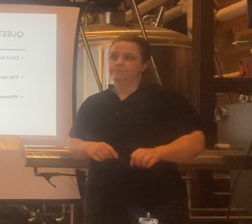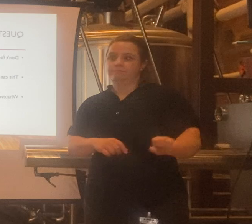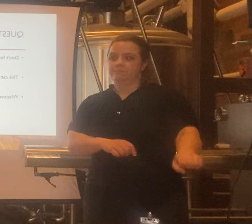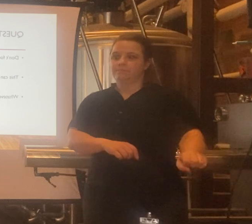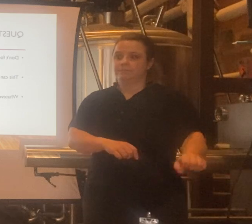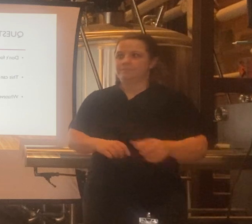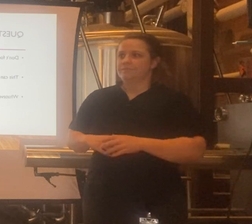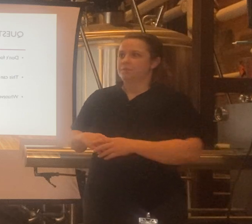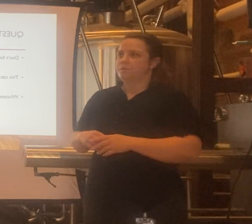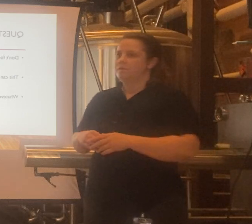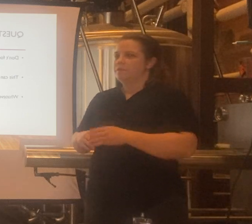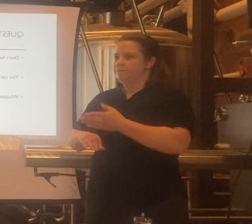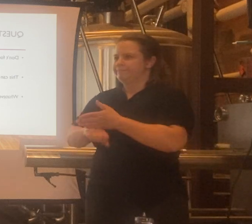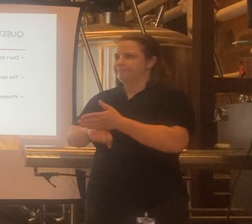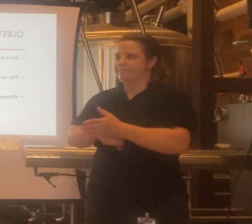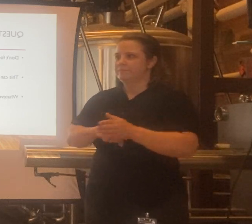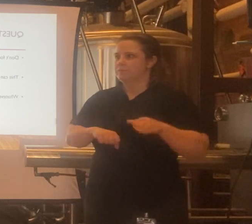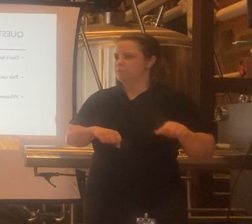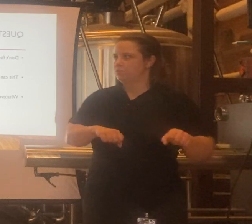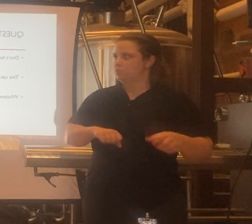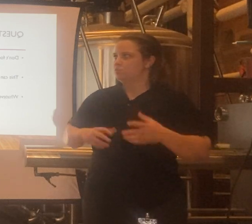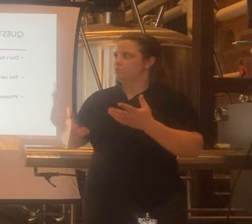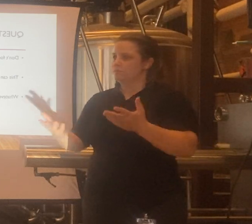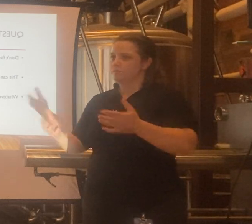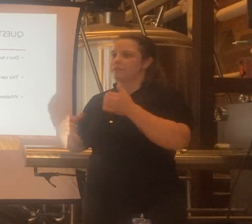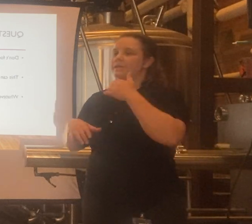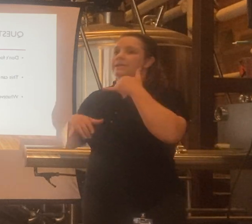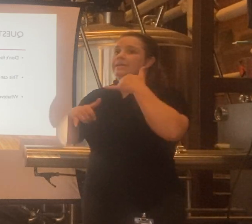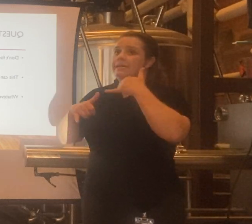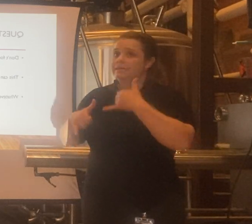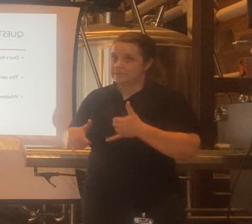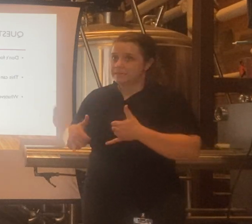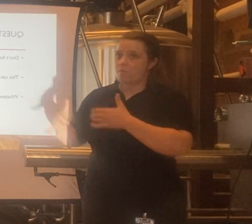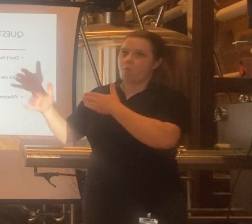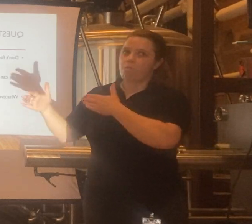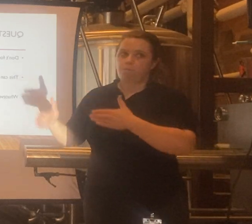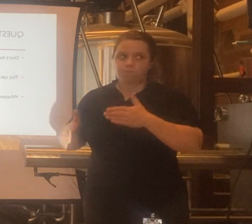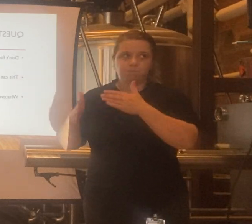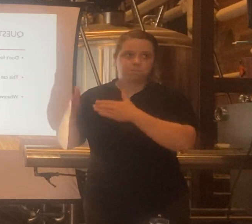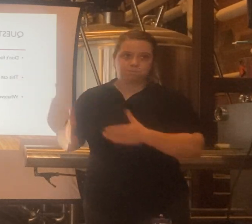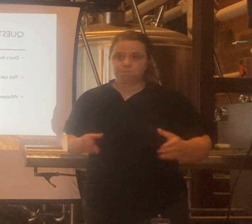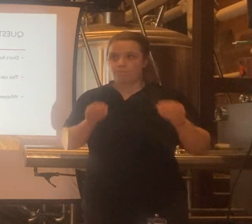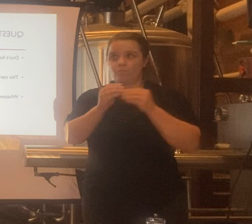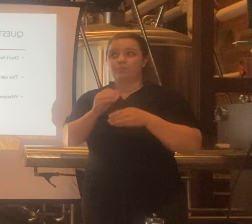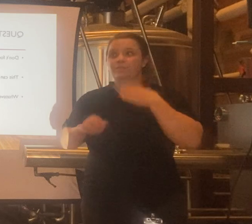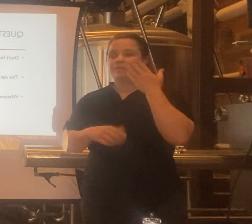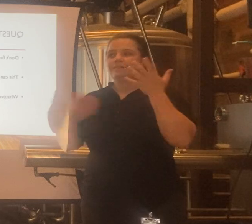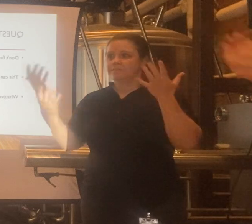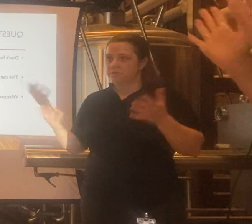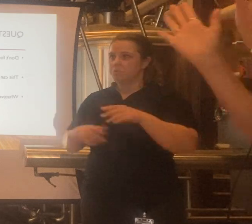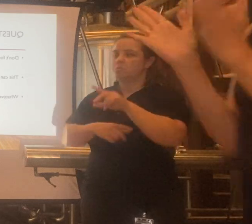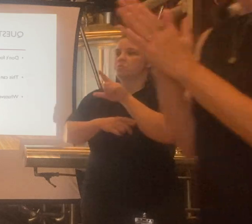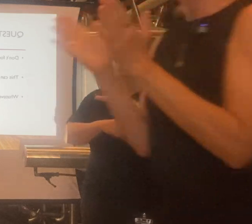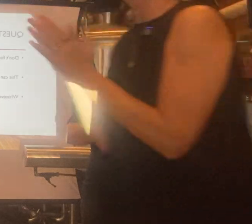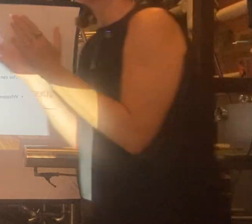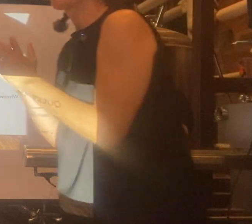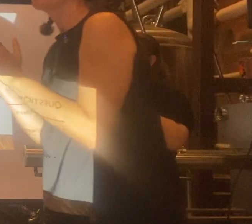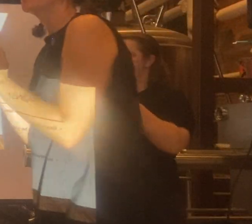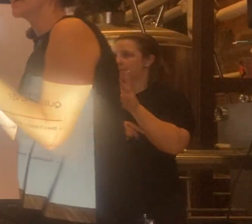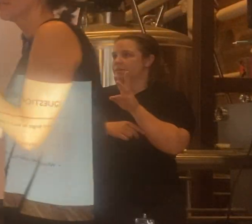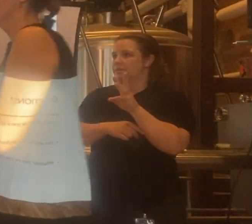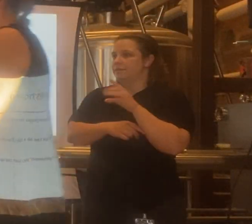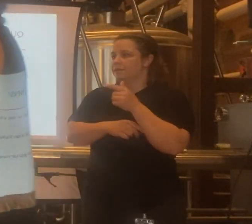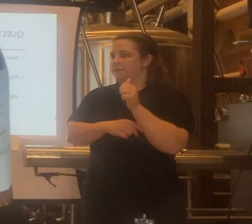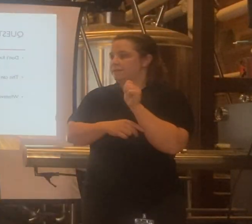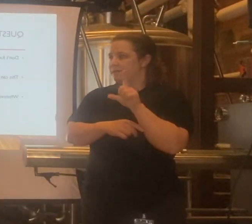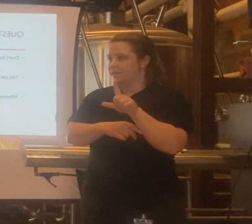again, I'll be much better prepared. Like I said, I now have 26 gallons of gas sitting at home. Okay, y'all please give Michael